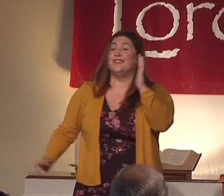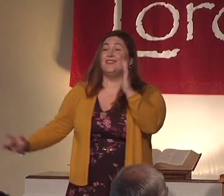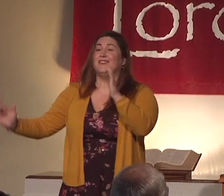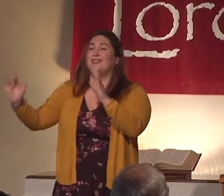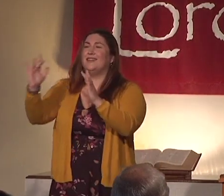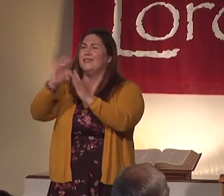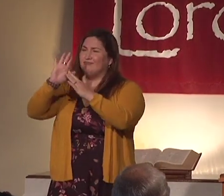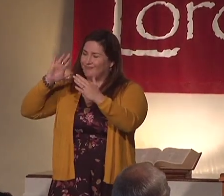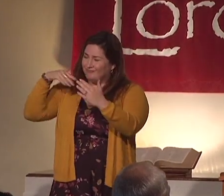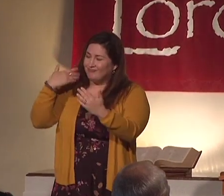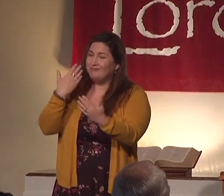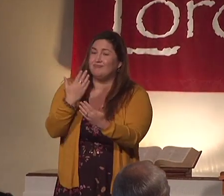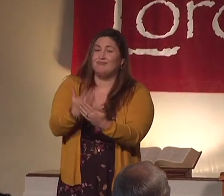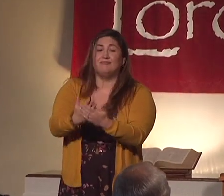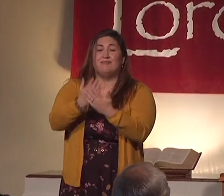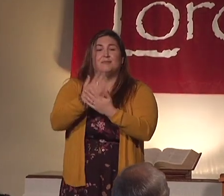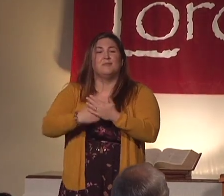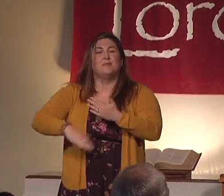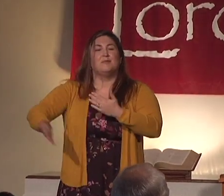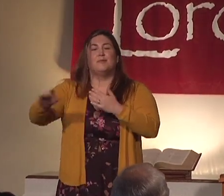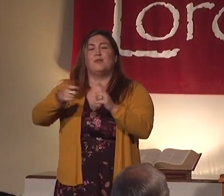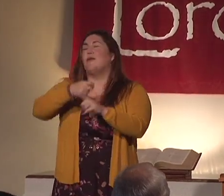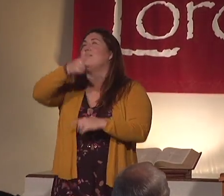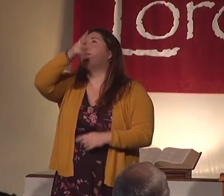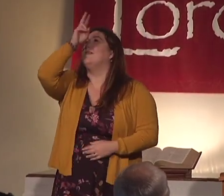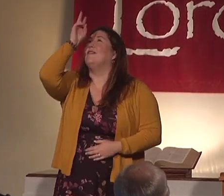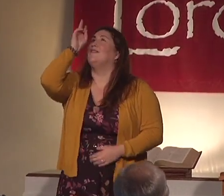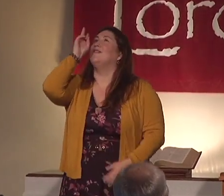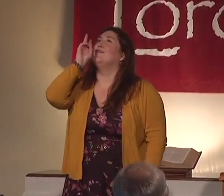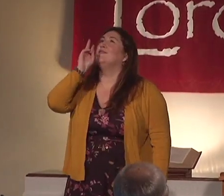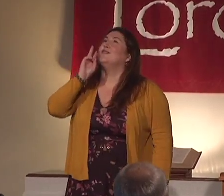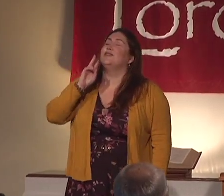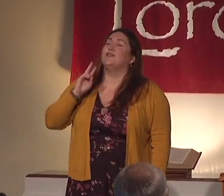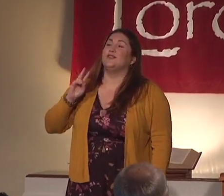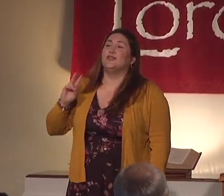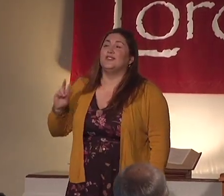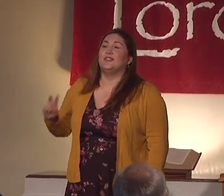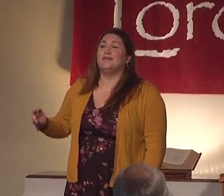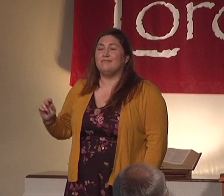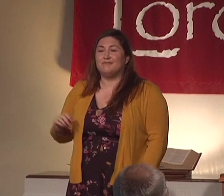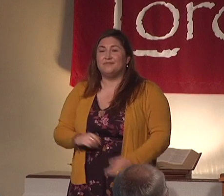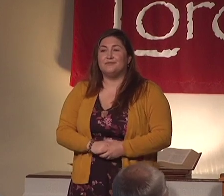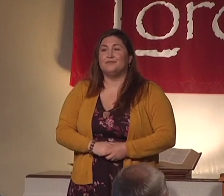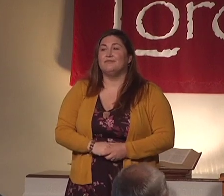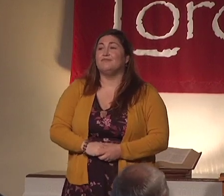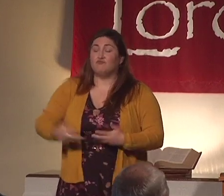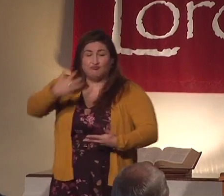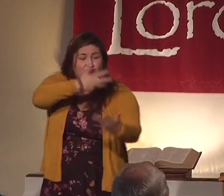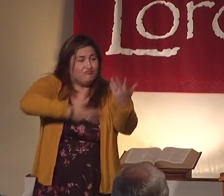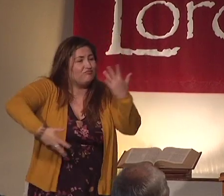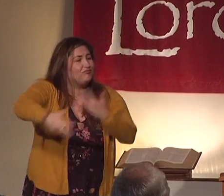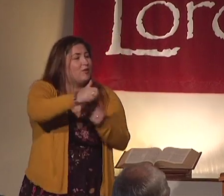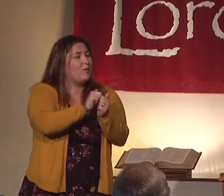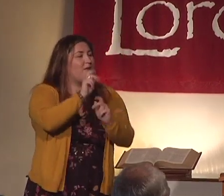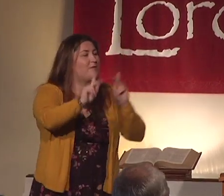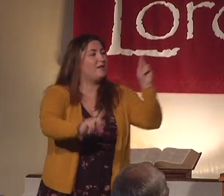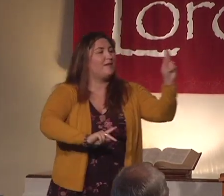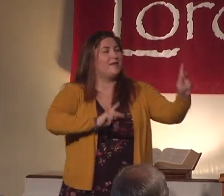Jesus came forth to be born of a virgin, dwelt among men.